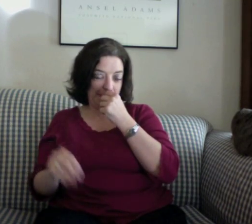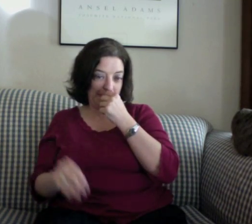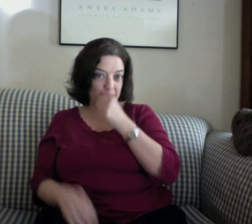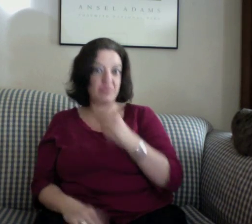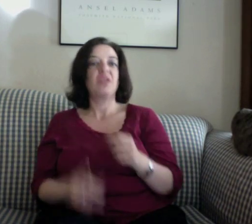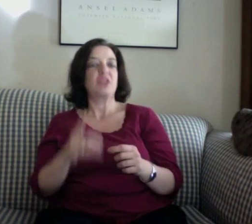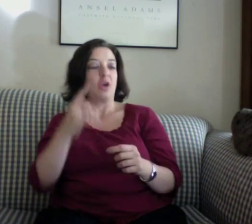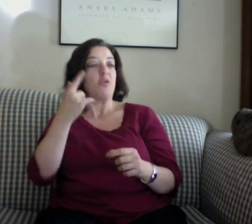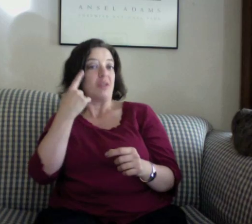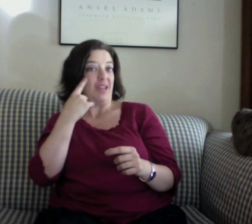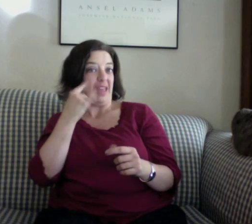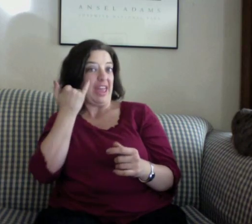again or the sign continue.